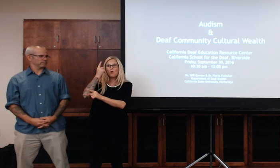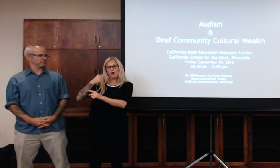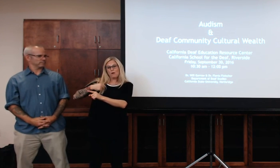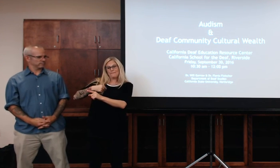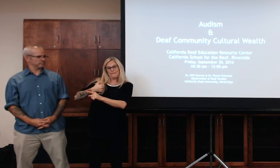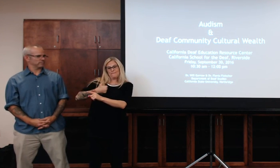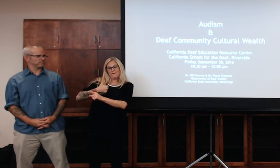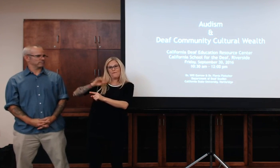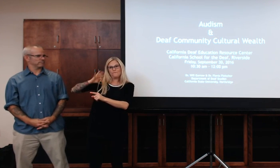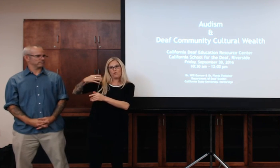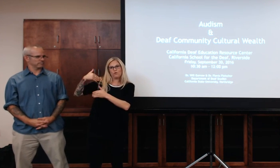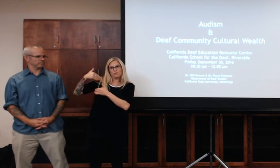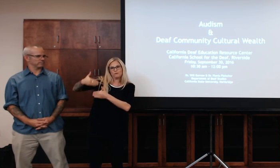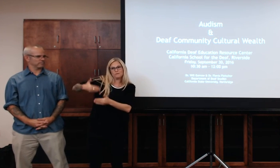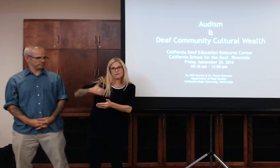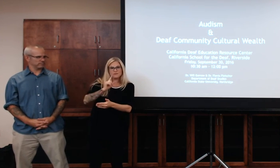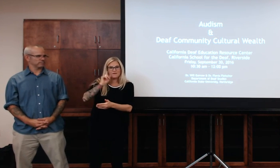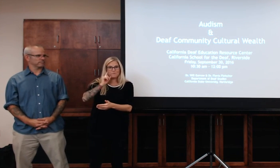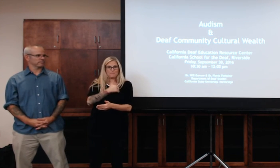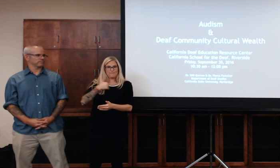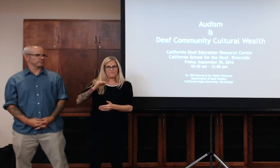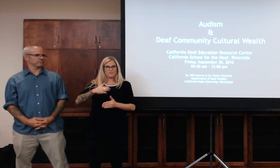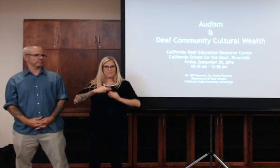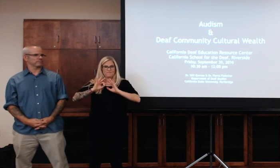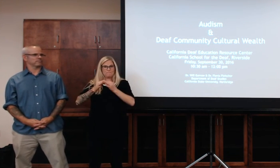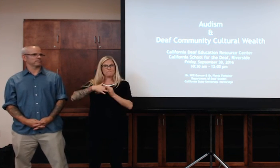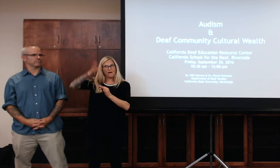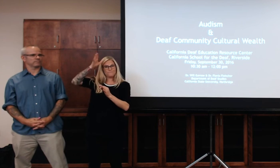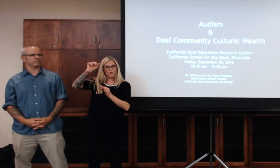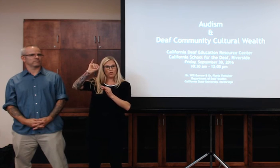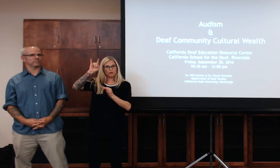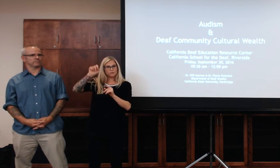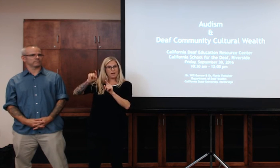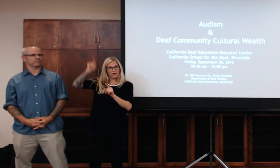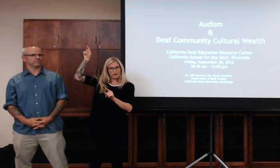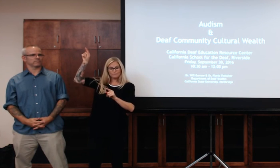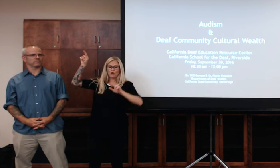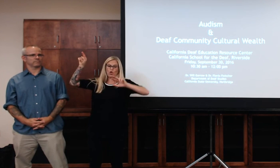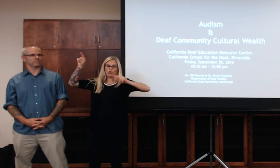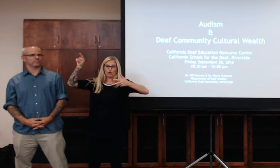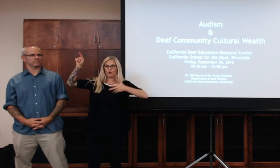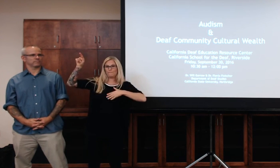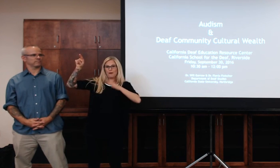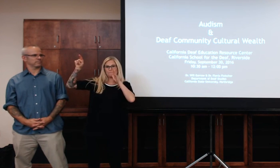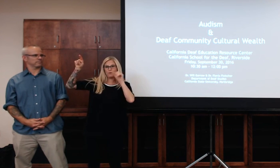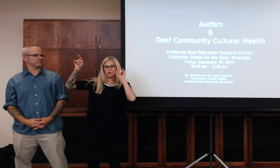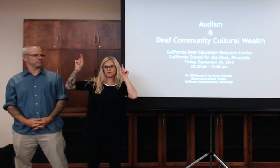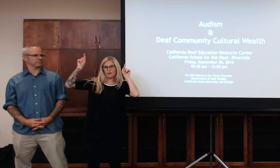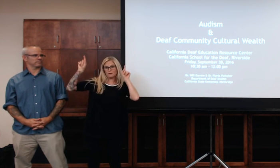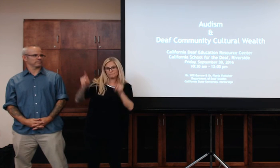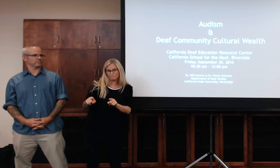well. But I am fourth generation of a deaf member of my family on my father's side and third on my